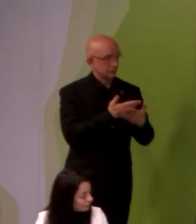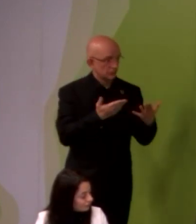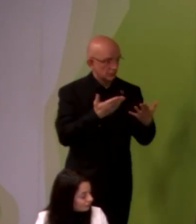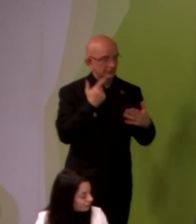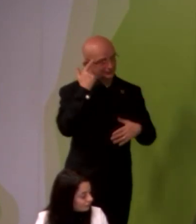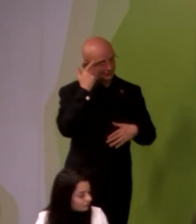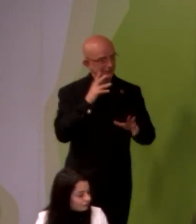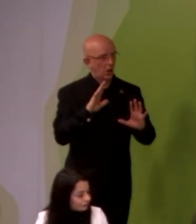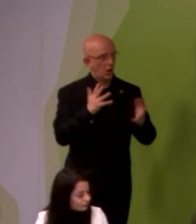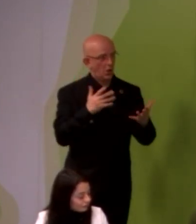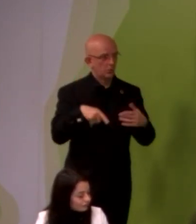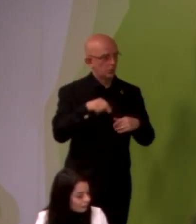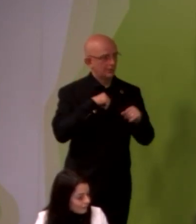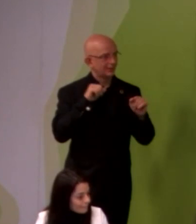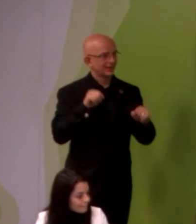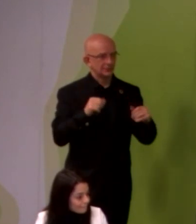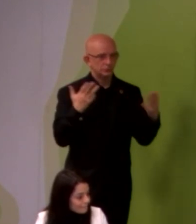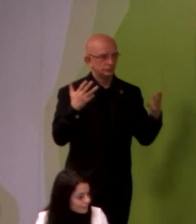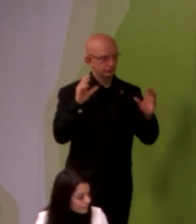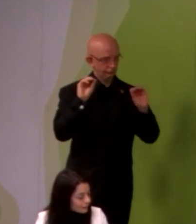emergency response in this crisis.